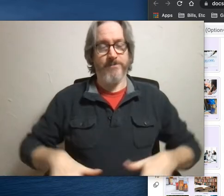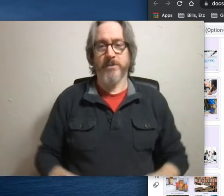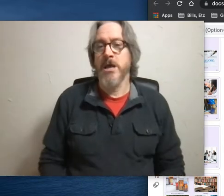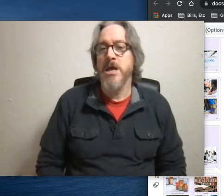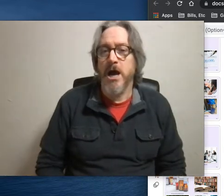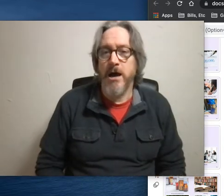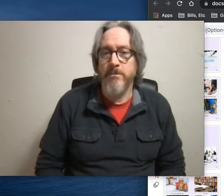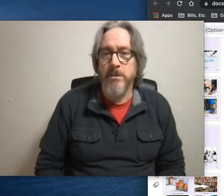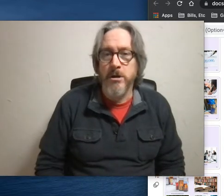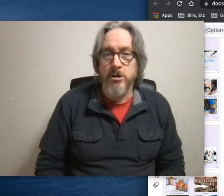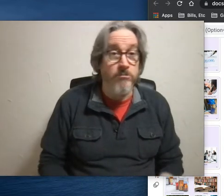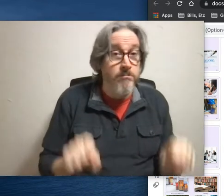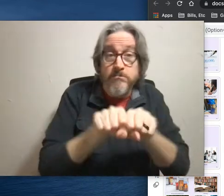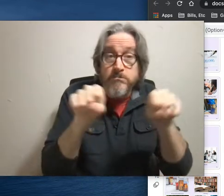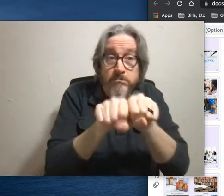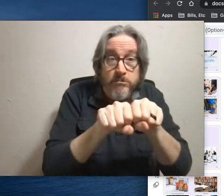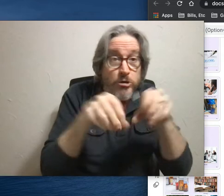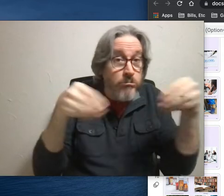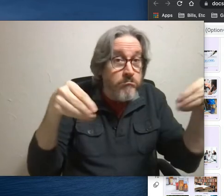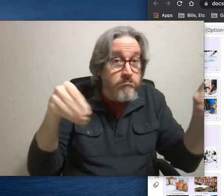okay.